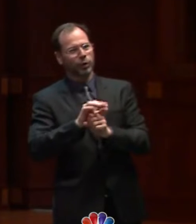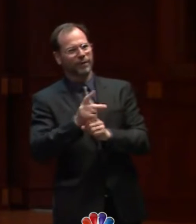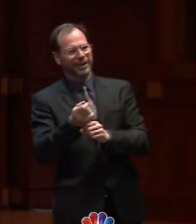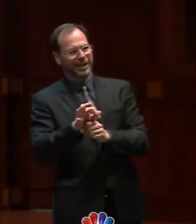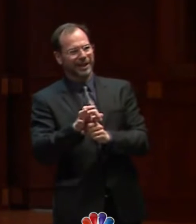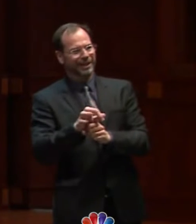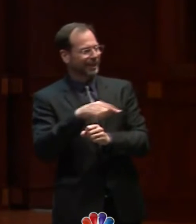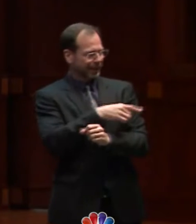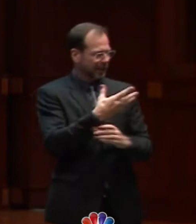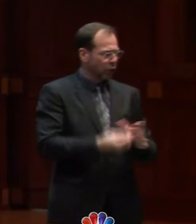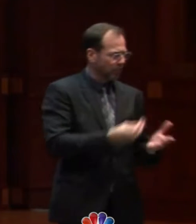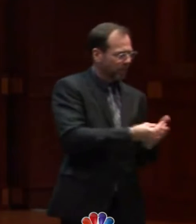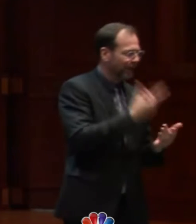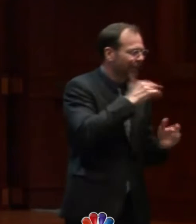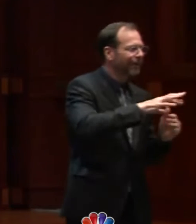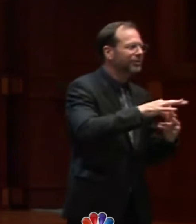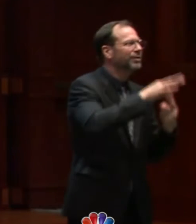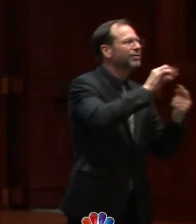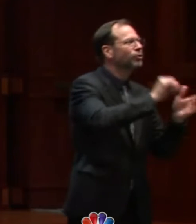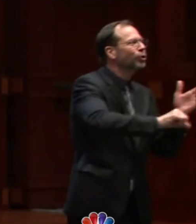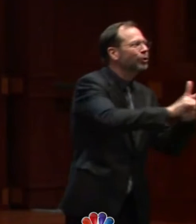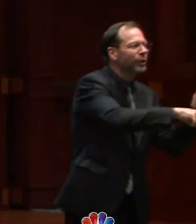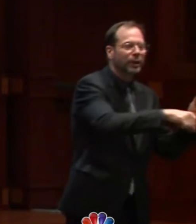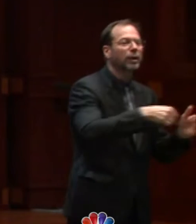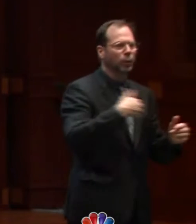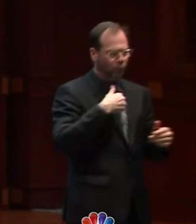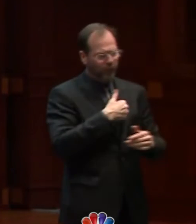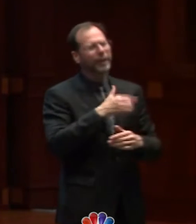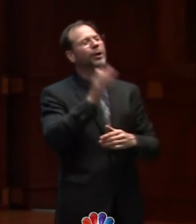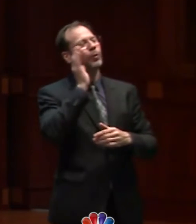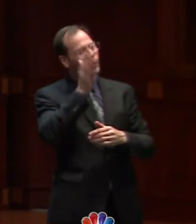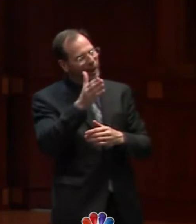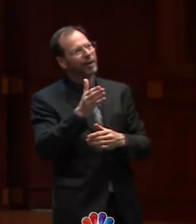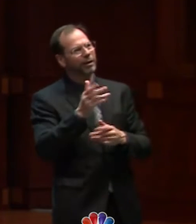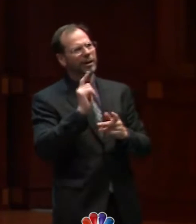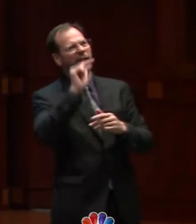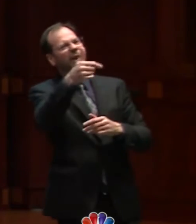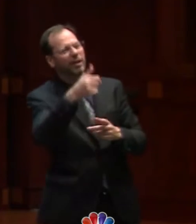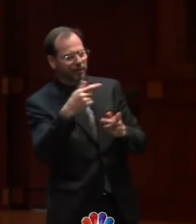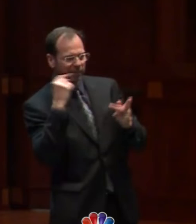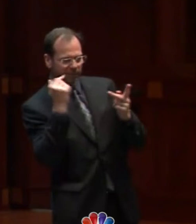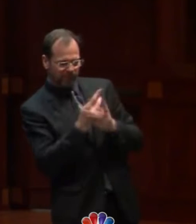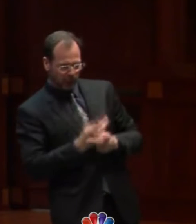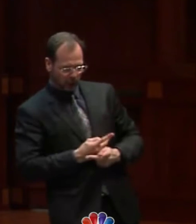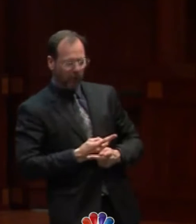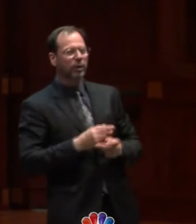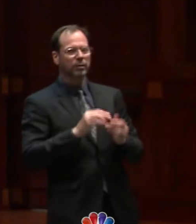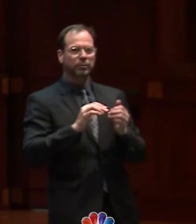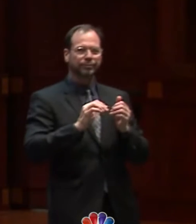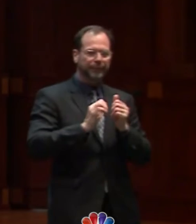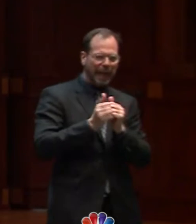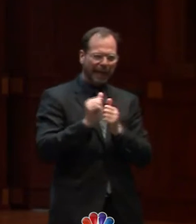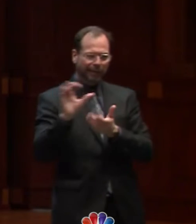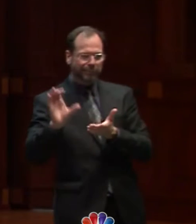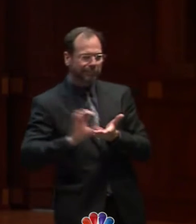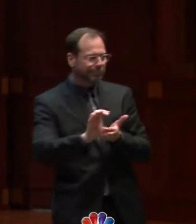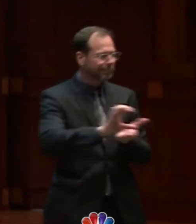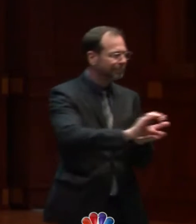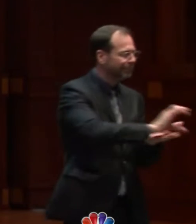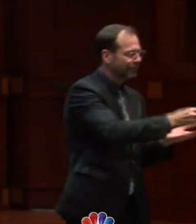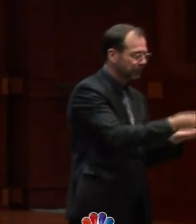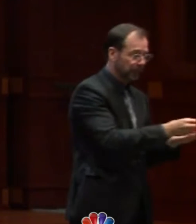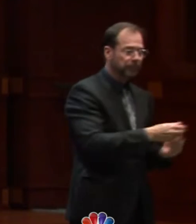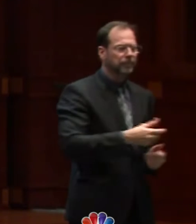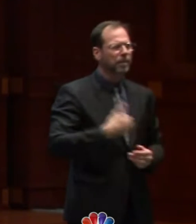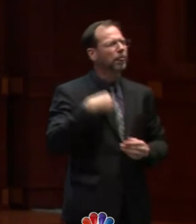will get to those as those money tranches begin to come into the state of Texas and once we learn more about exactly how they work. I do